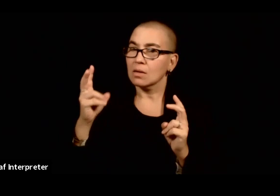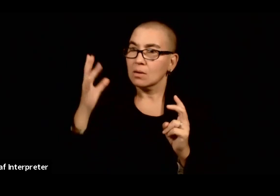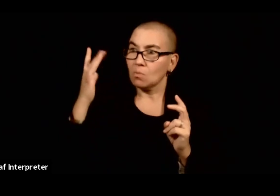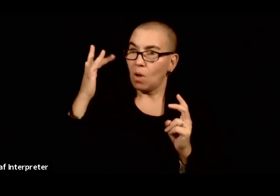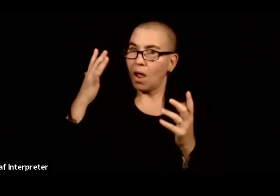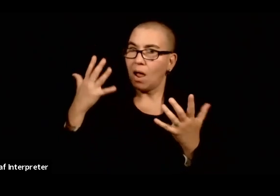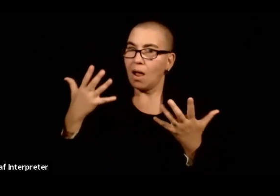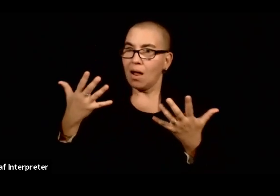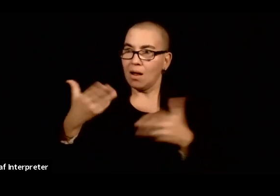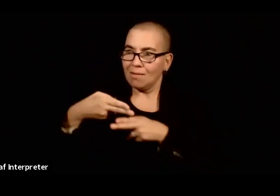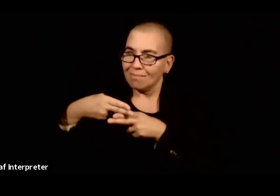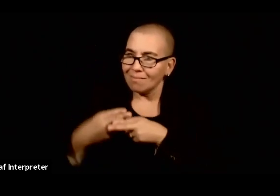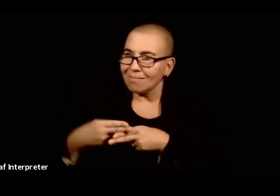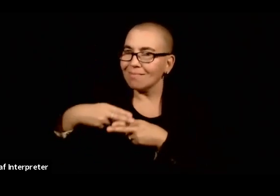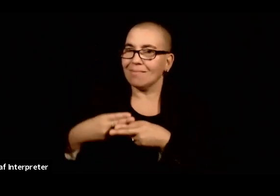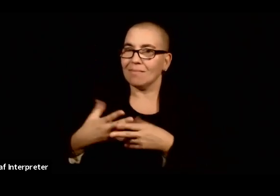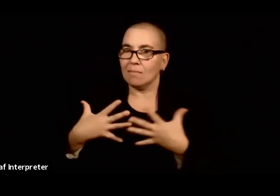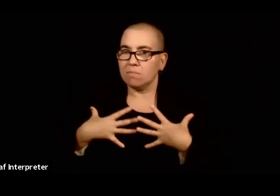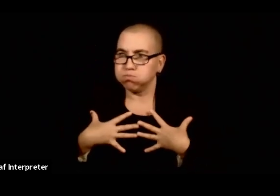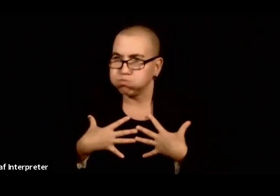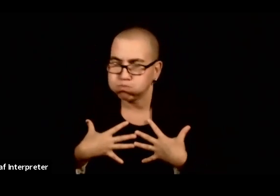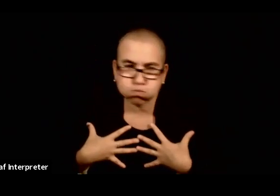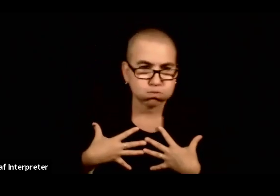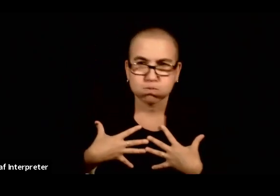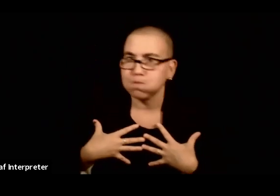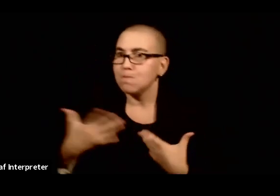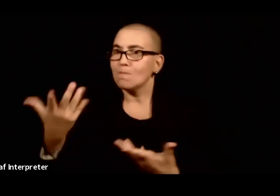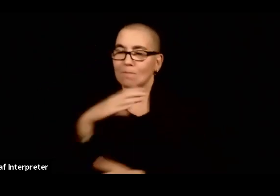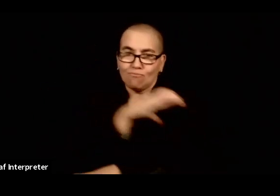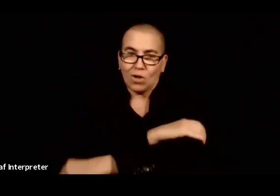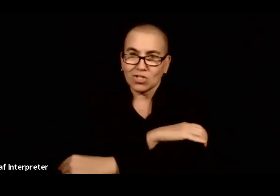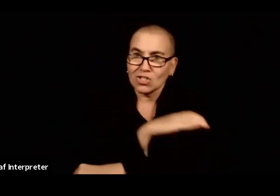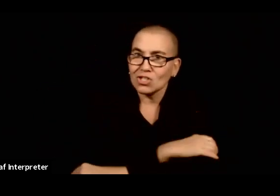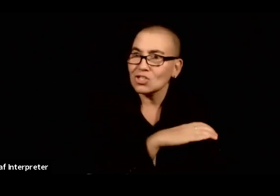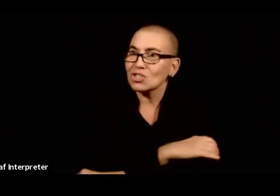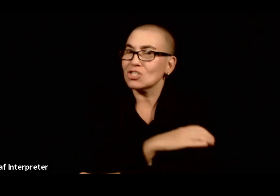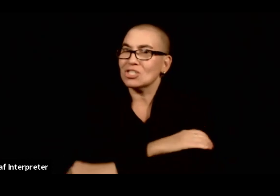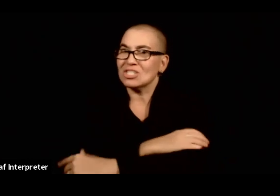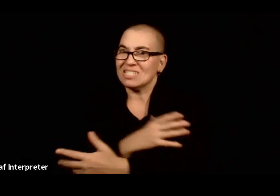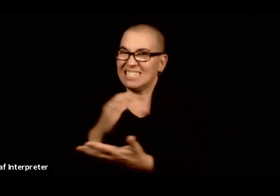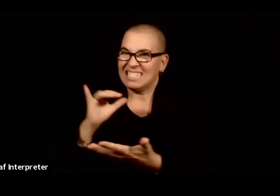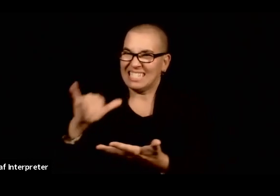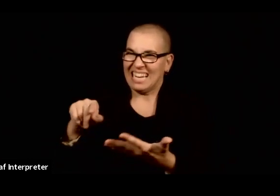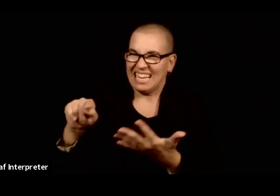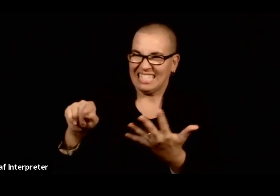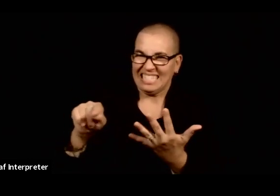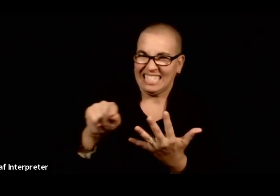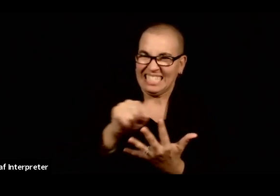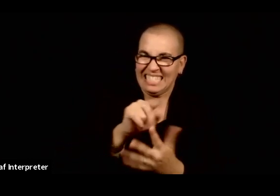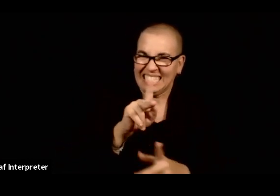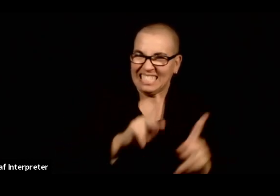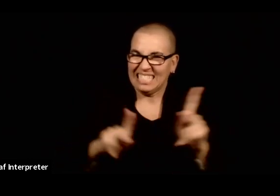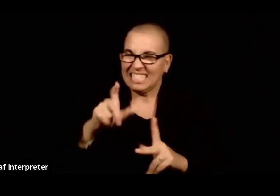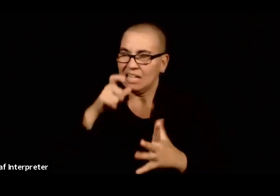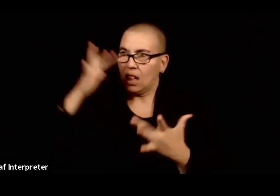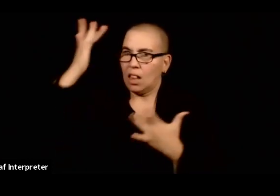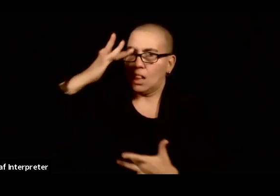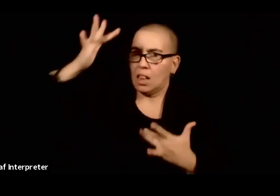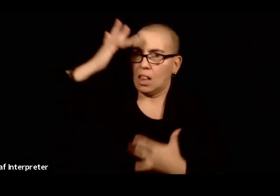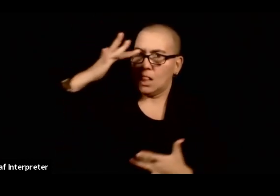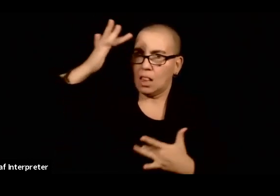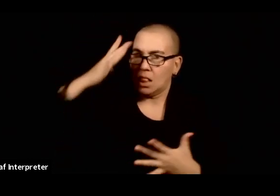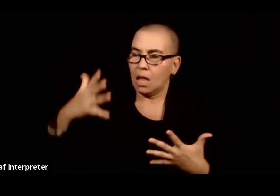exercise. And it's something that the health department hasn't discussed a lot, as there's been other things to focus on, but I wondered if you could talk about that,